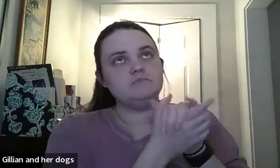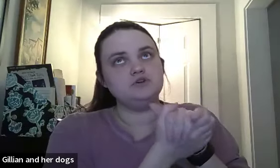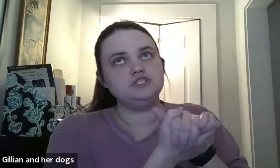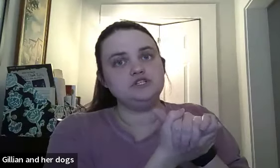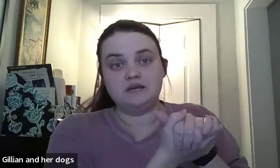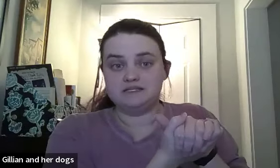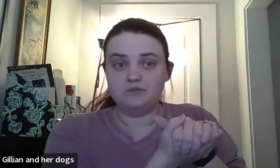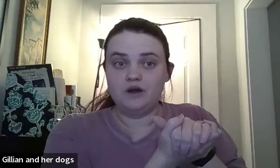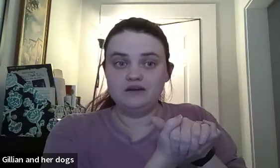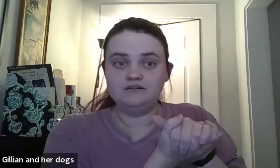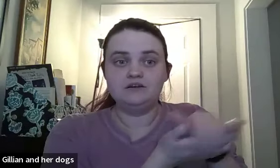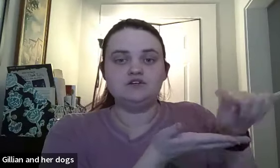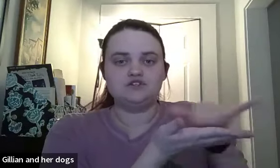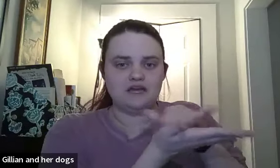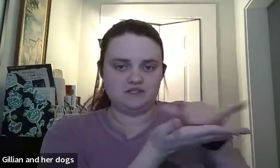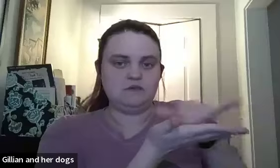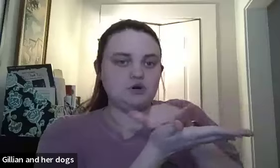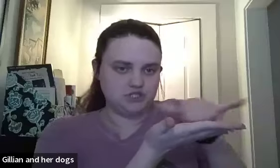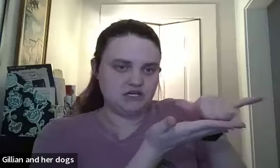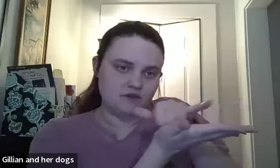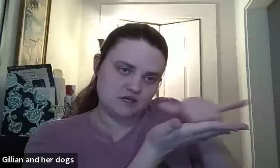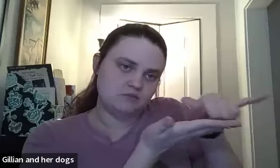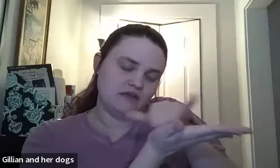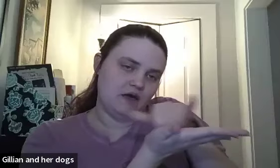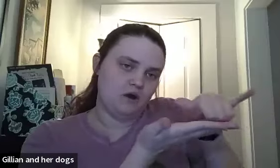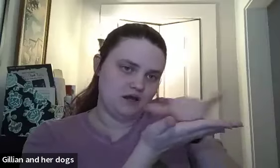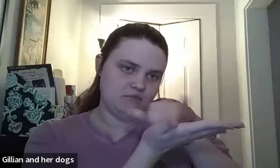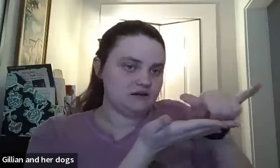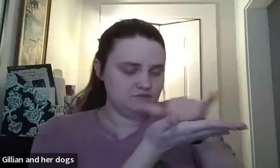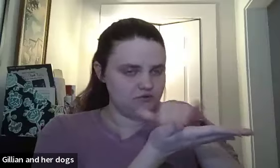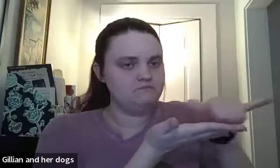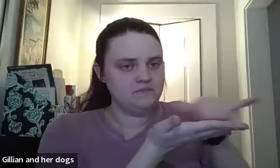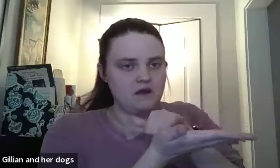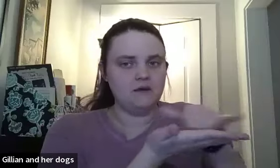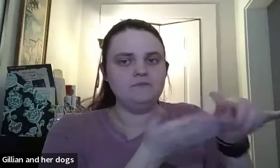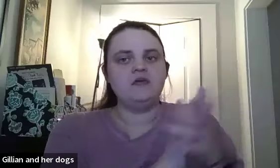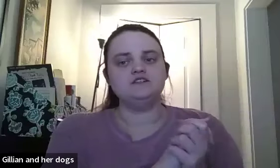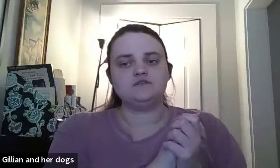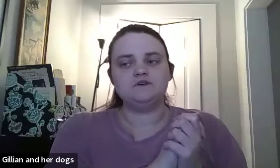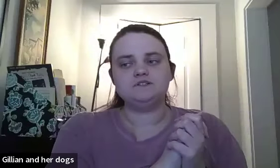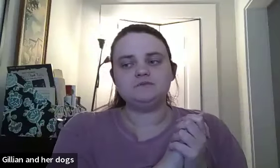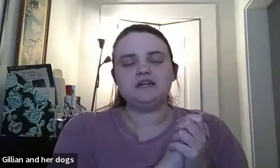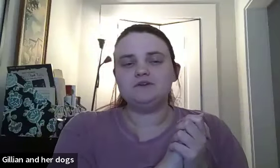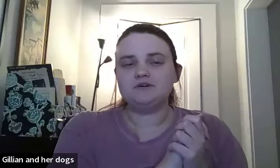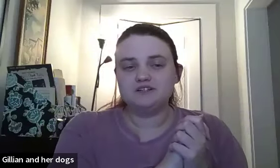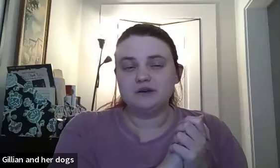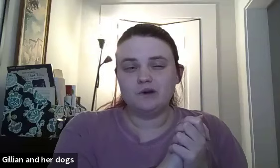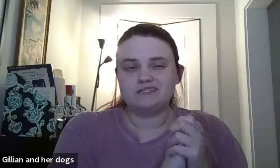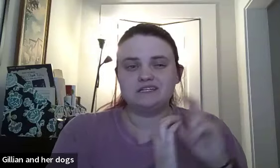in motion to a subway. So that's why the motion of the sub like that Y going back and forth. So if you were going to do NYC,